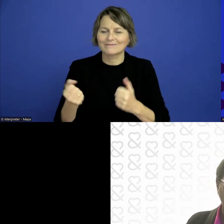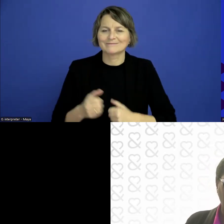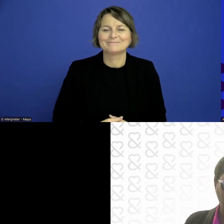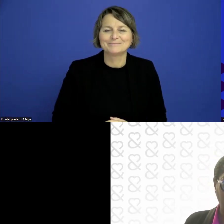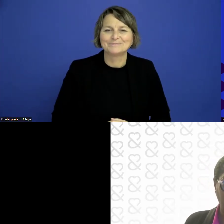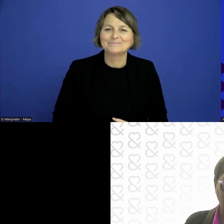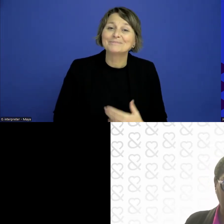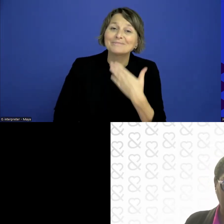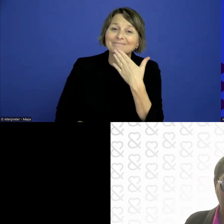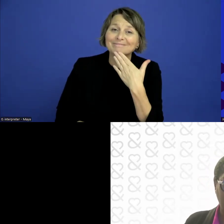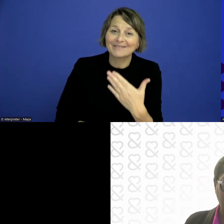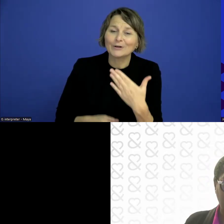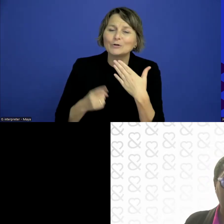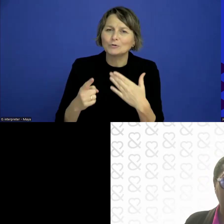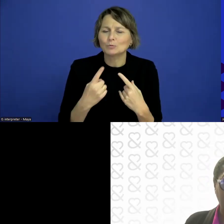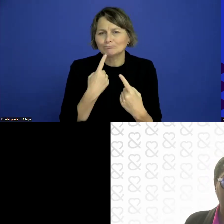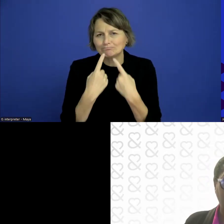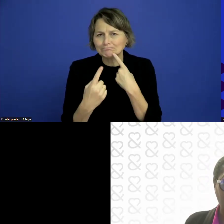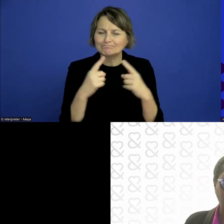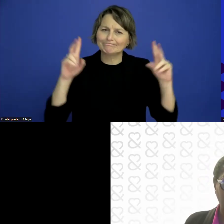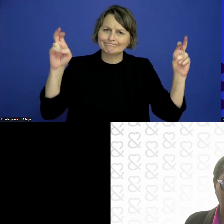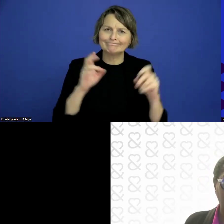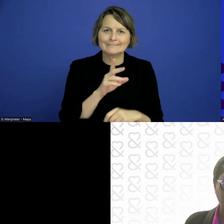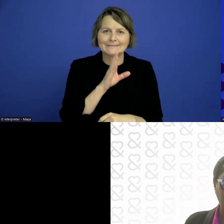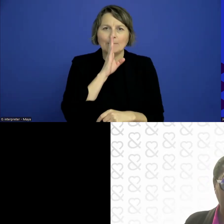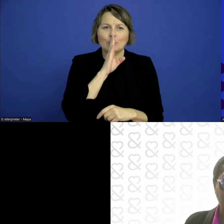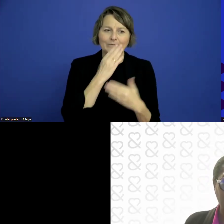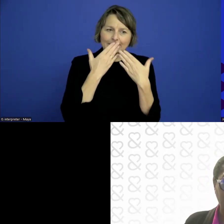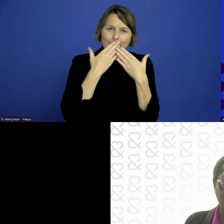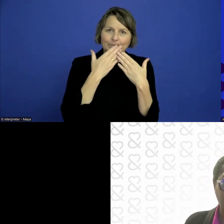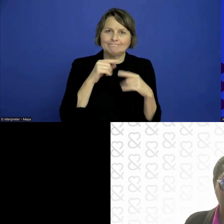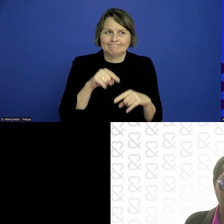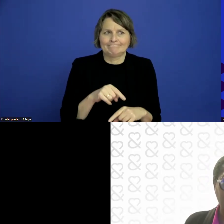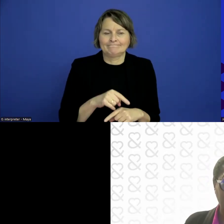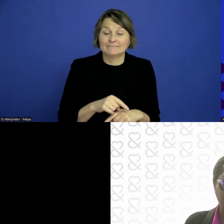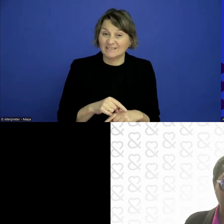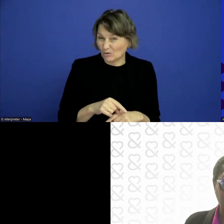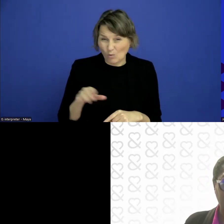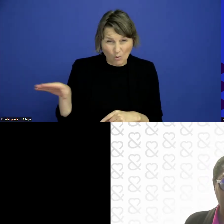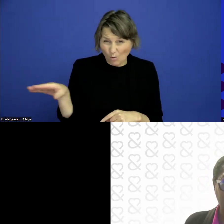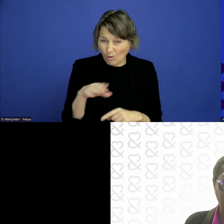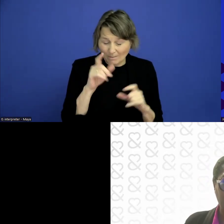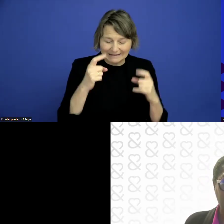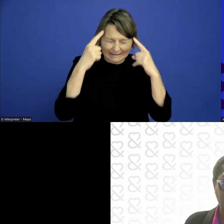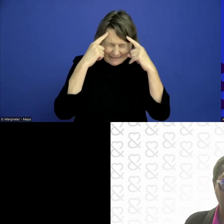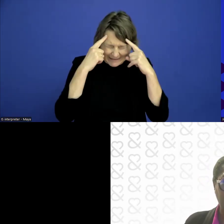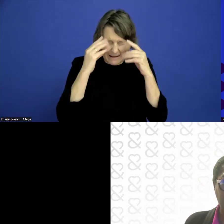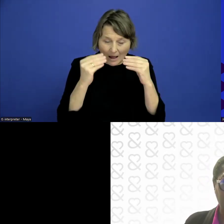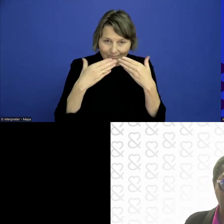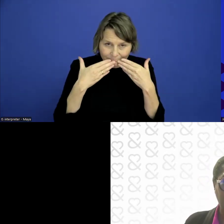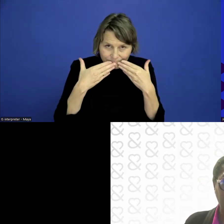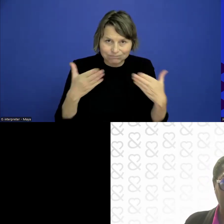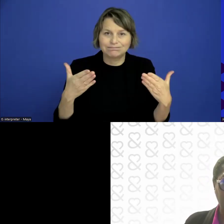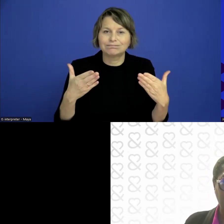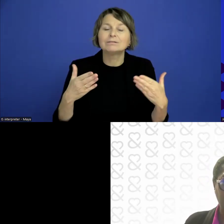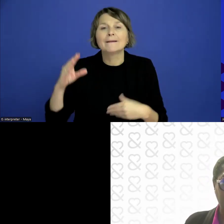talking about the taboo, the stigma that everyone, public and private employers, still need to work on when it comes to disability care and